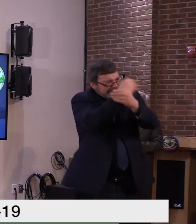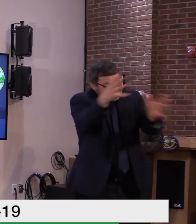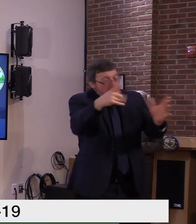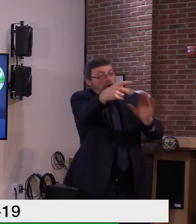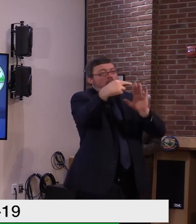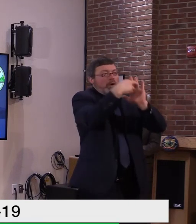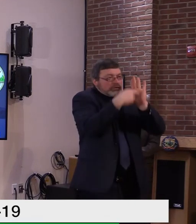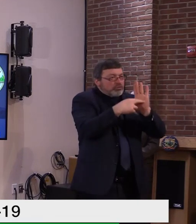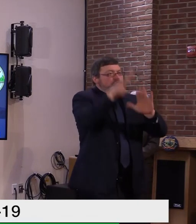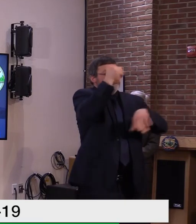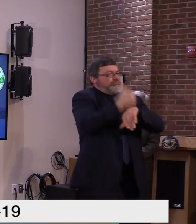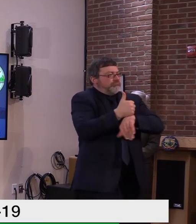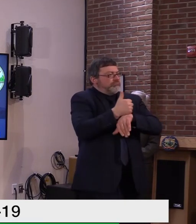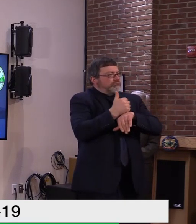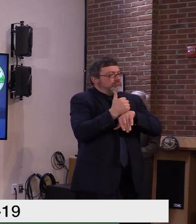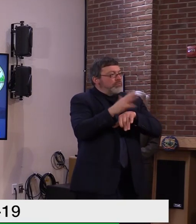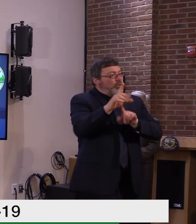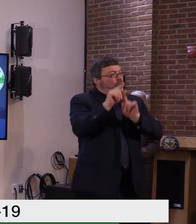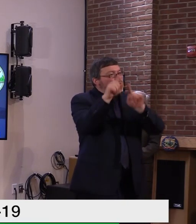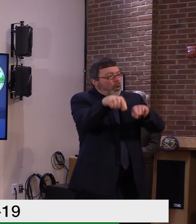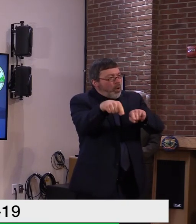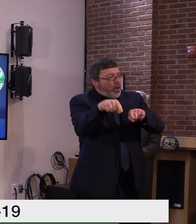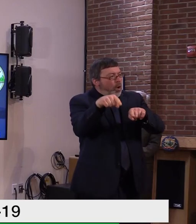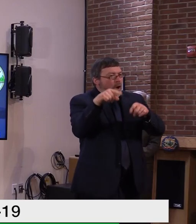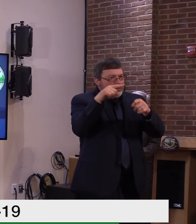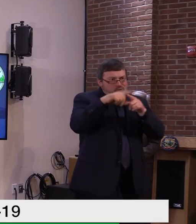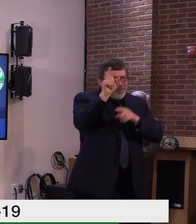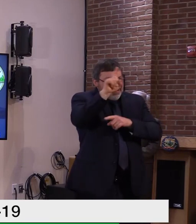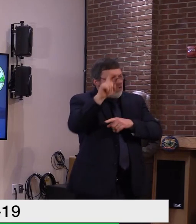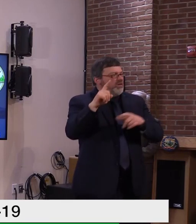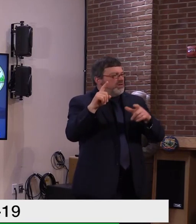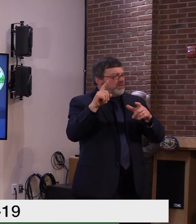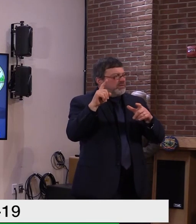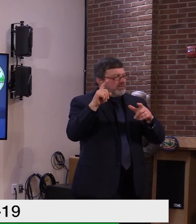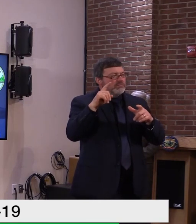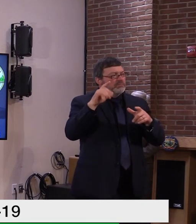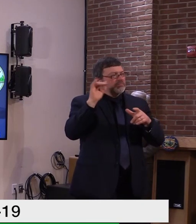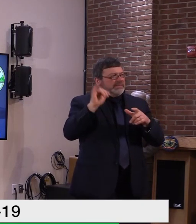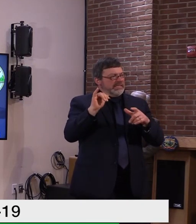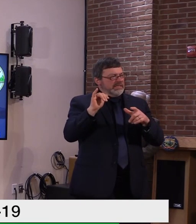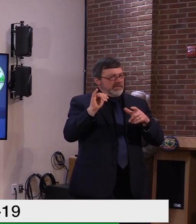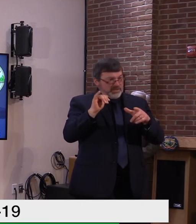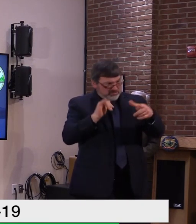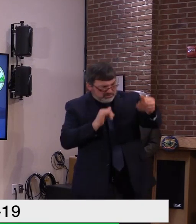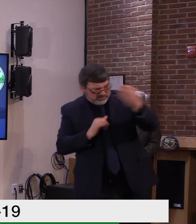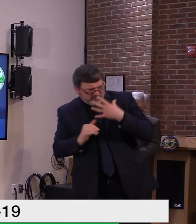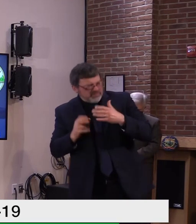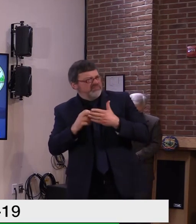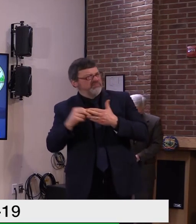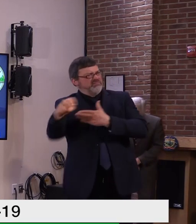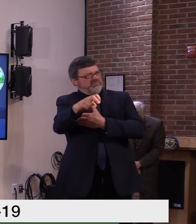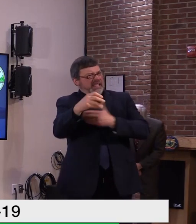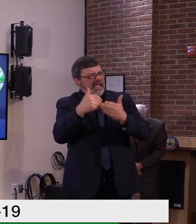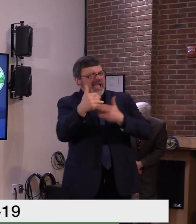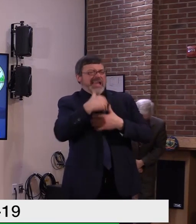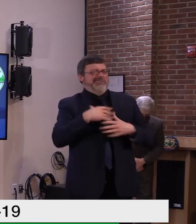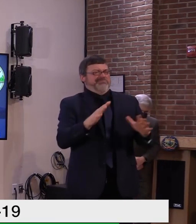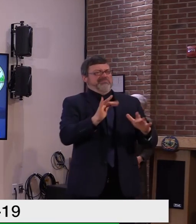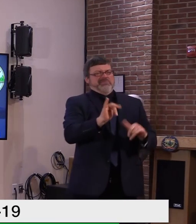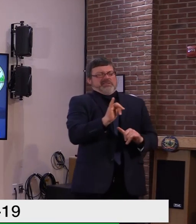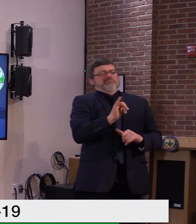process. This is very interesting to hear, though. Thanks for cluing us in. Thank